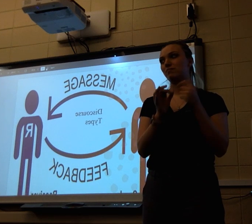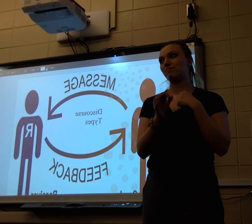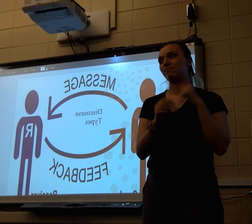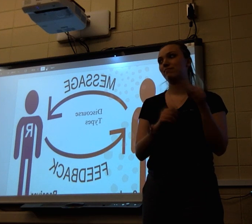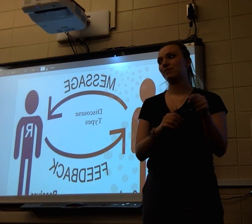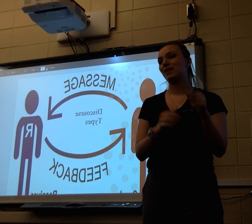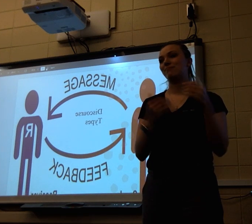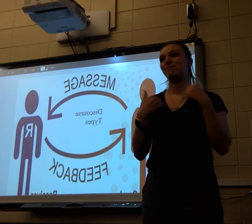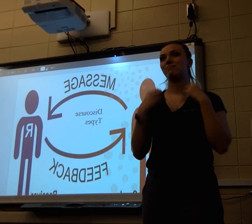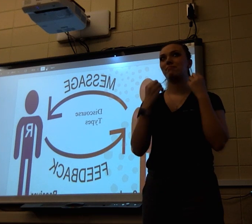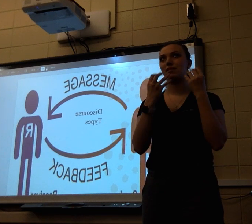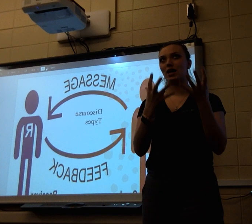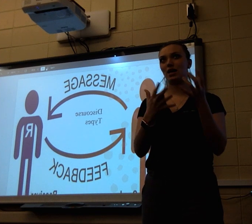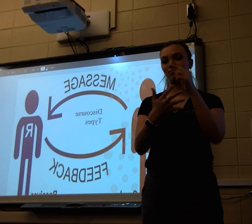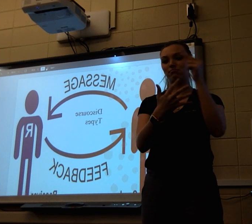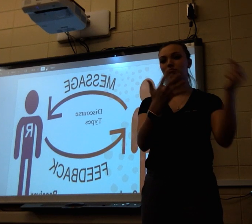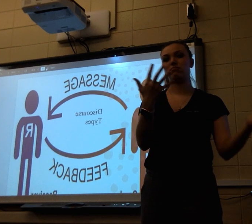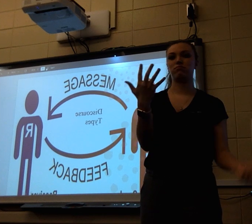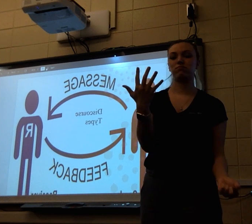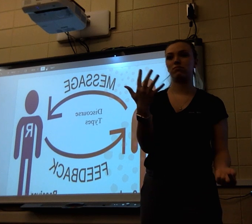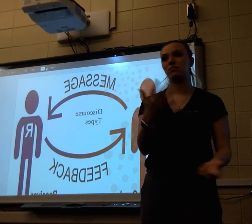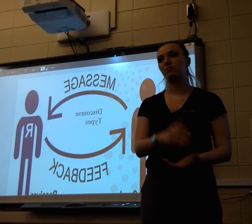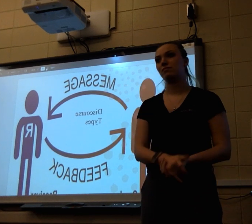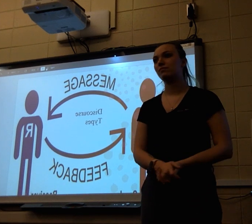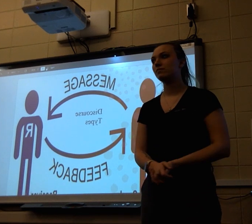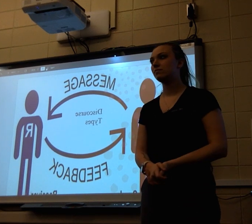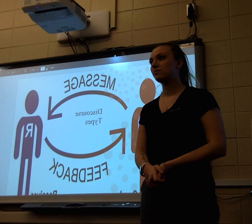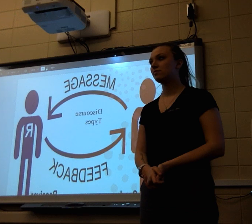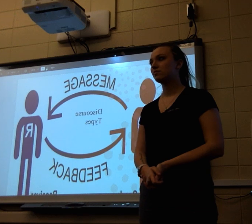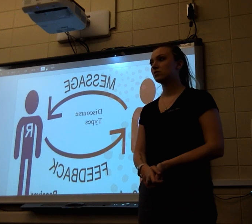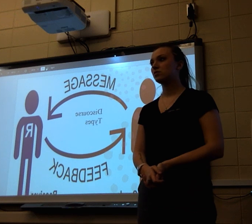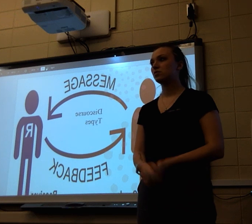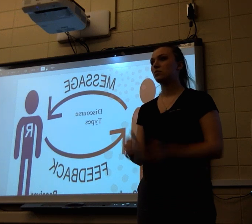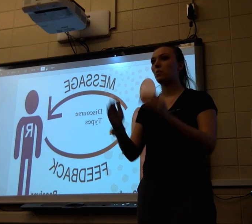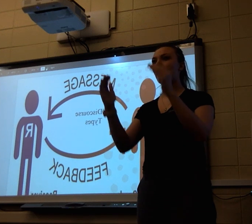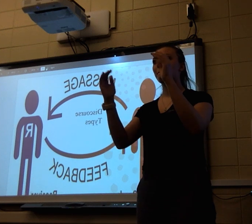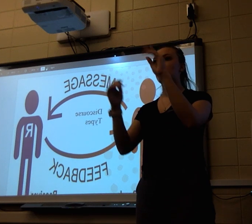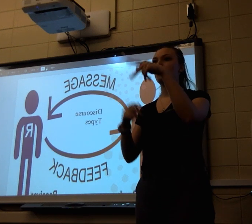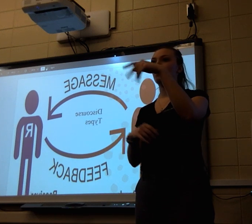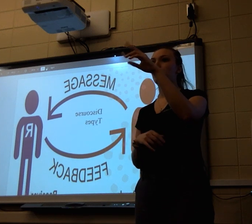very important language features that I have to incorporate if I know that it's a procedural discourse? Yeah, sorry.